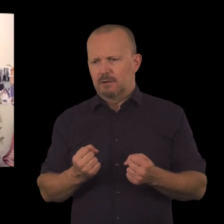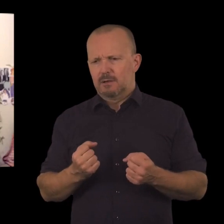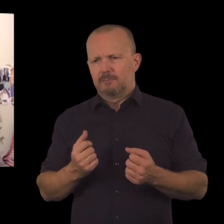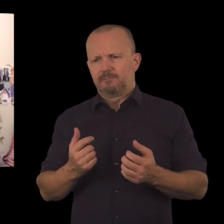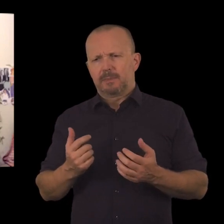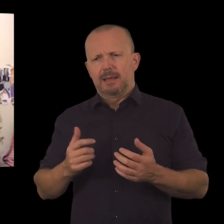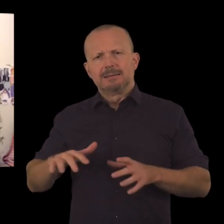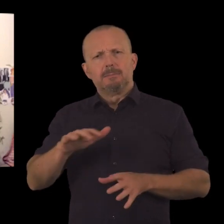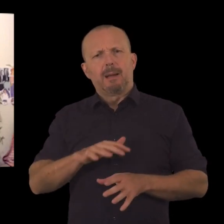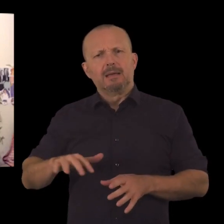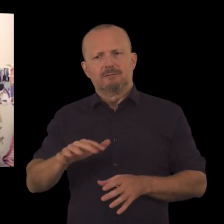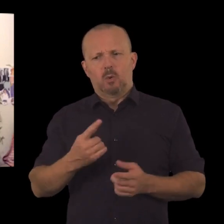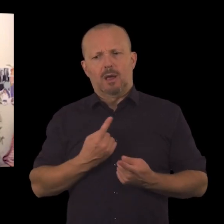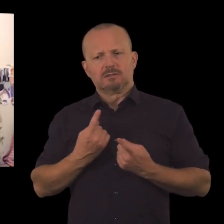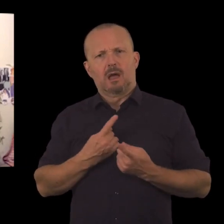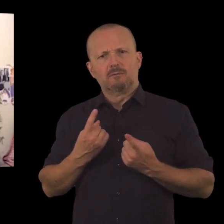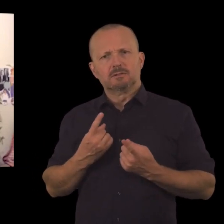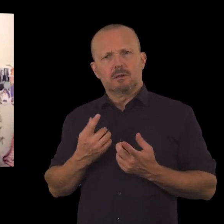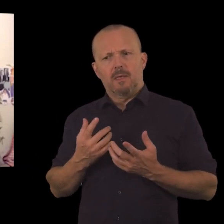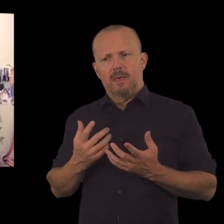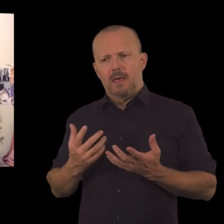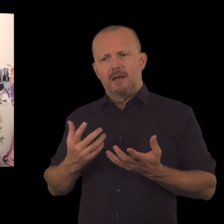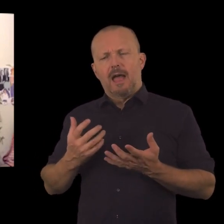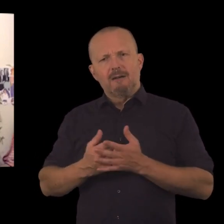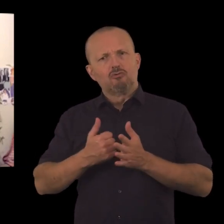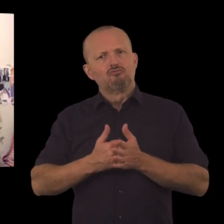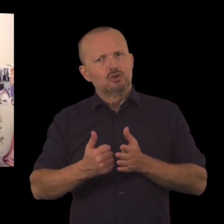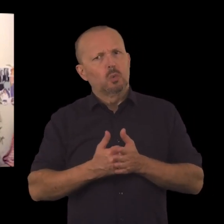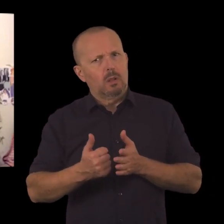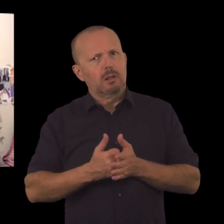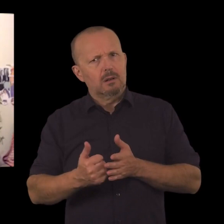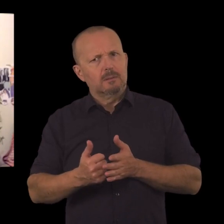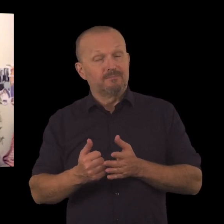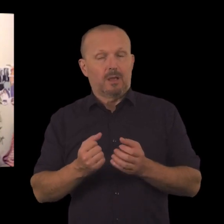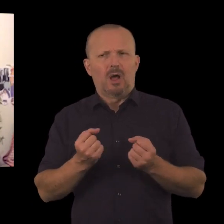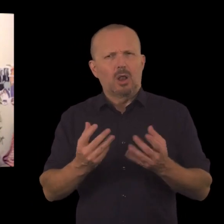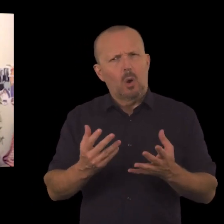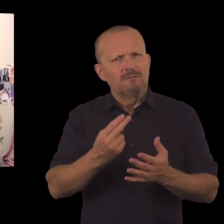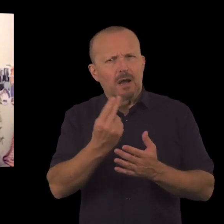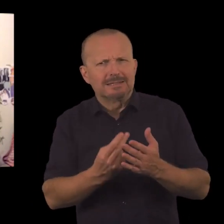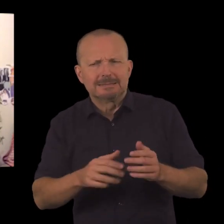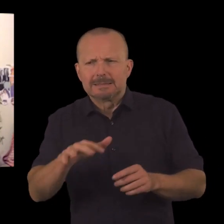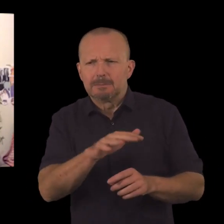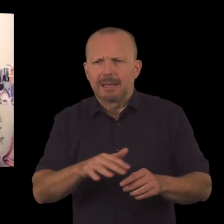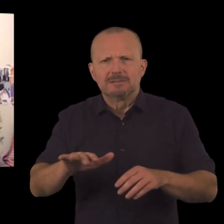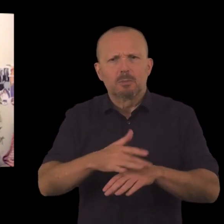ourselves, how we hold, because a lot of artistic spaces, when it comes to